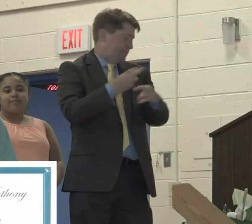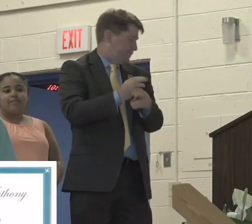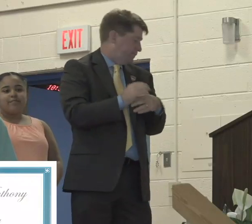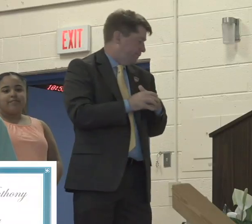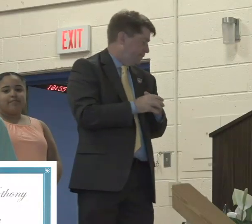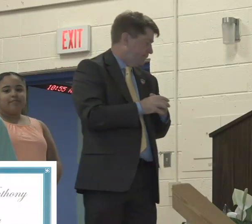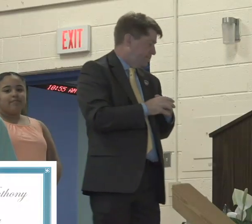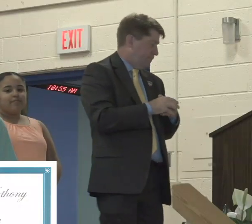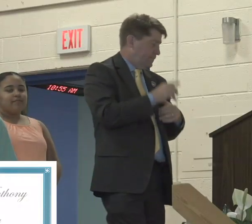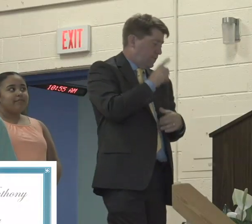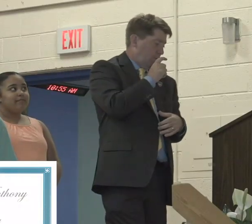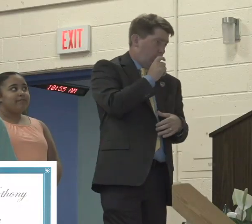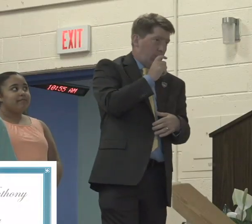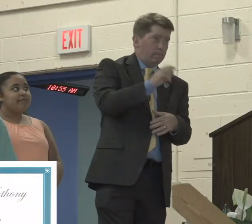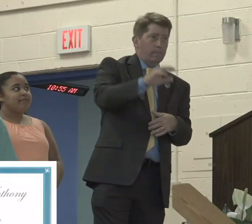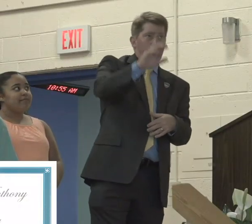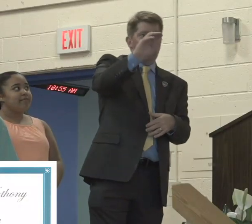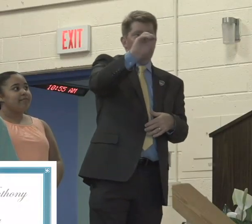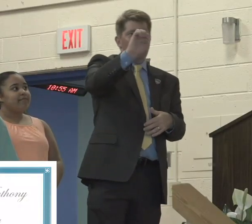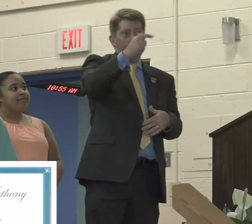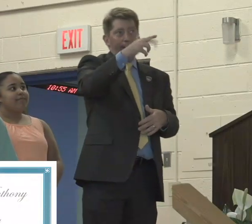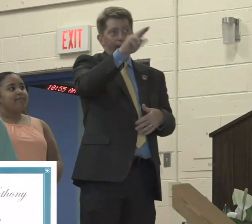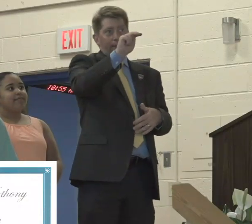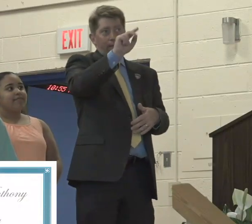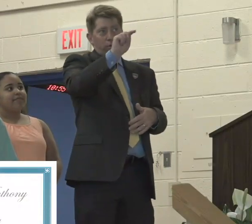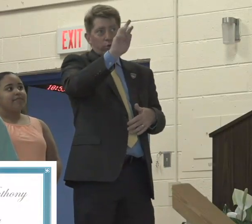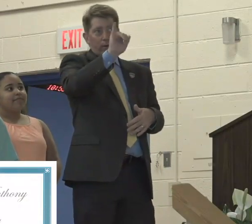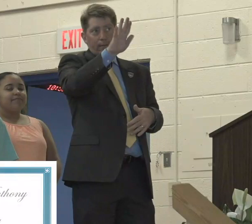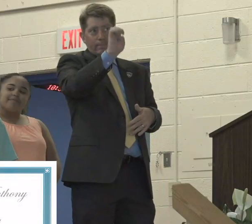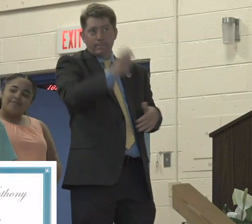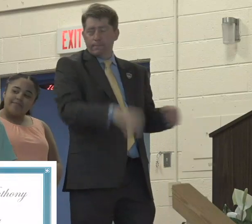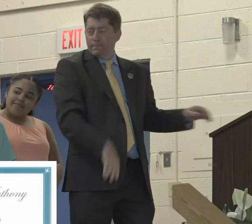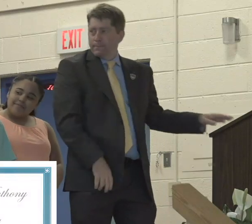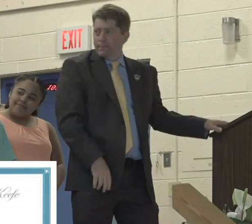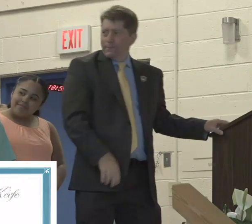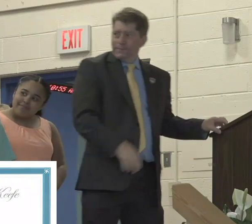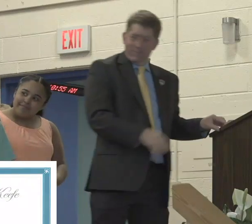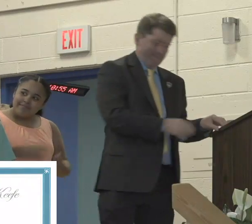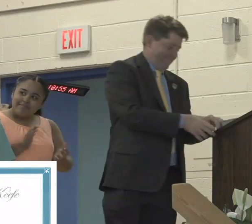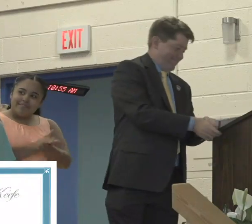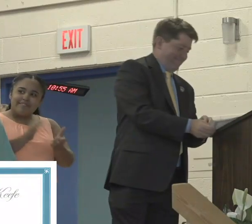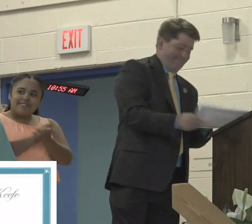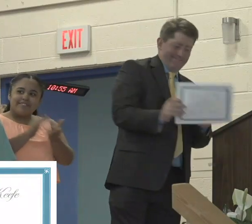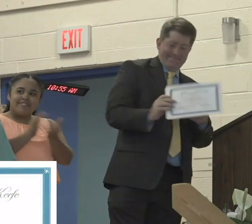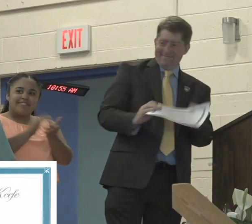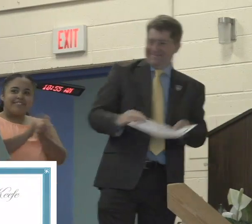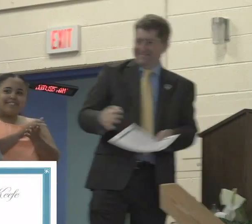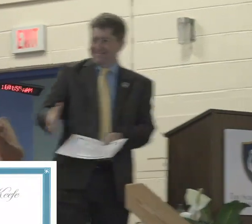And they have shown their artistic ability as well. And it goes to Miss Megan